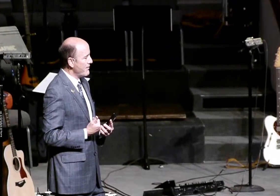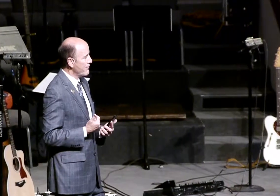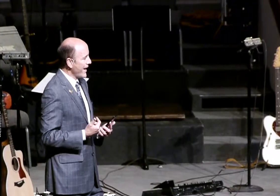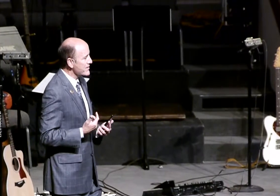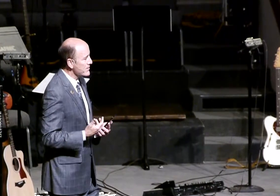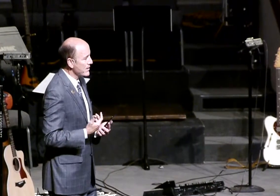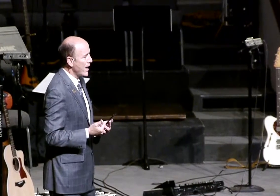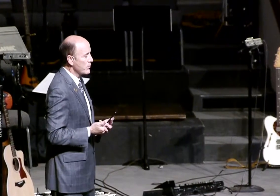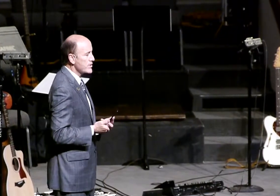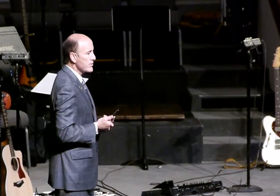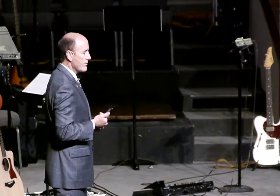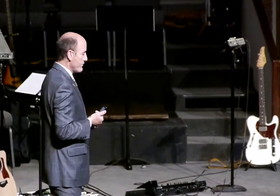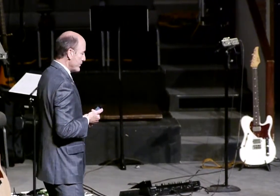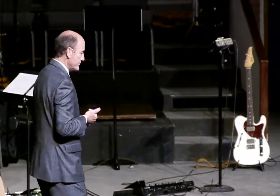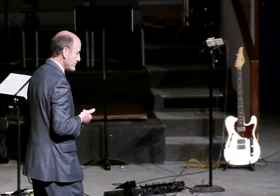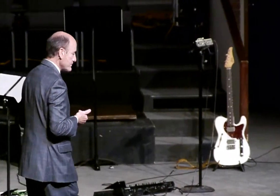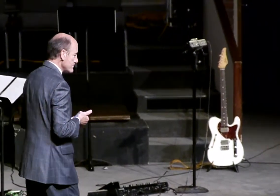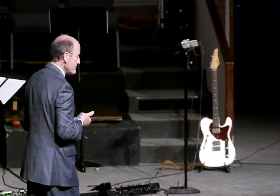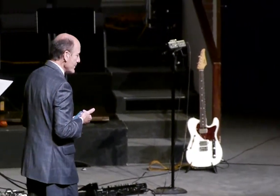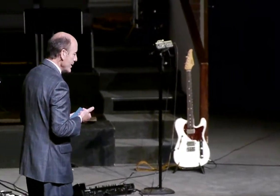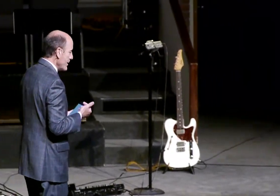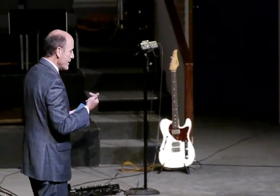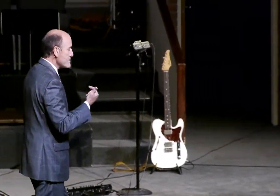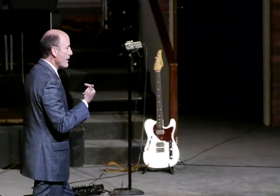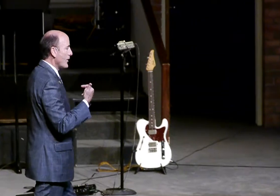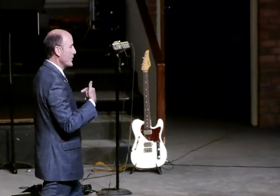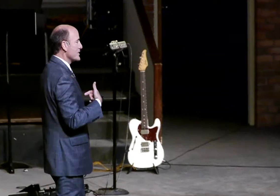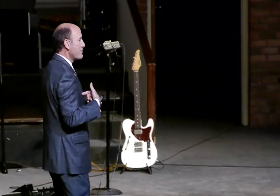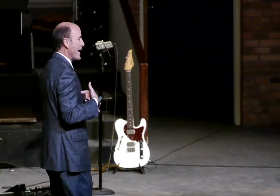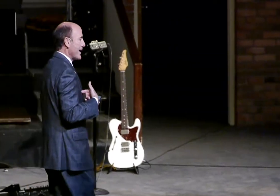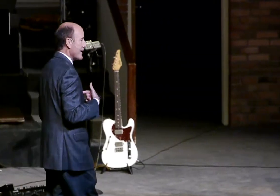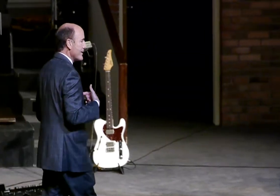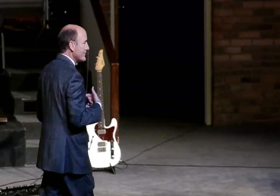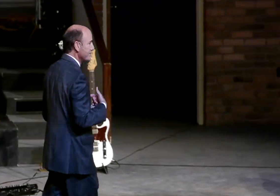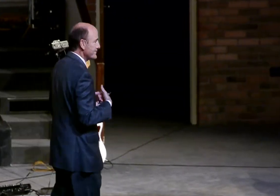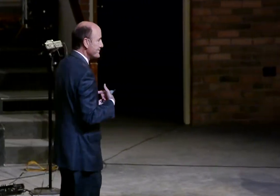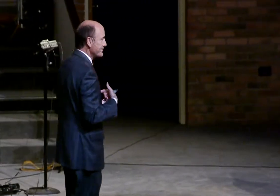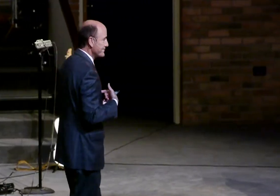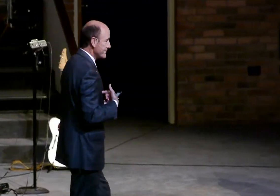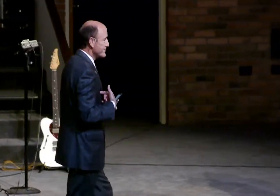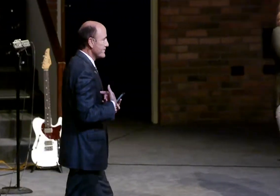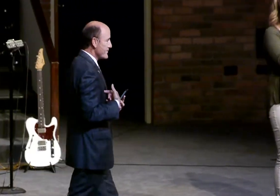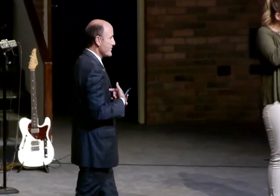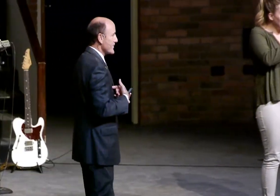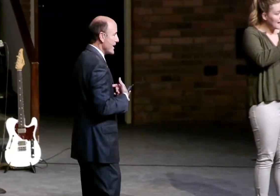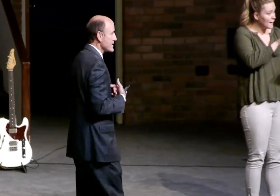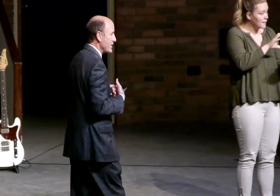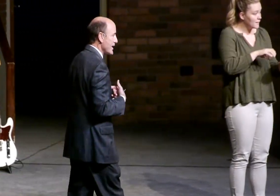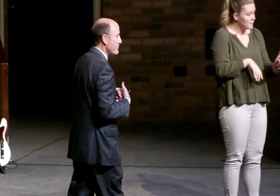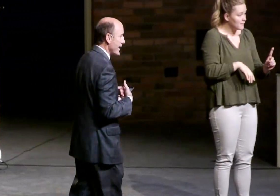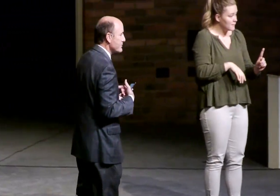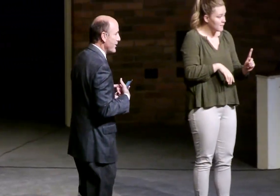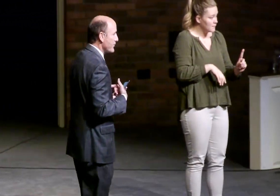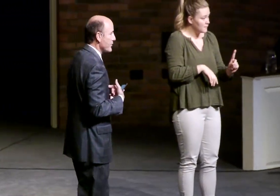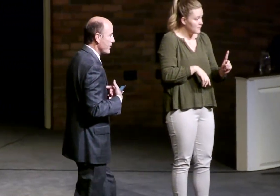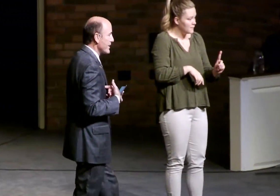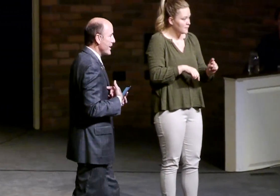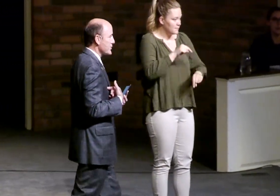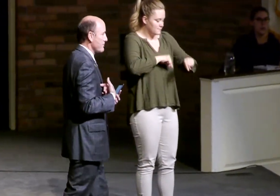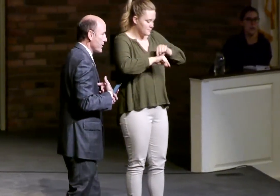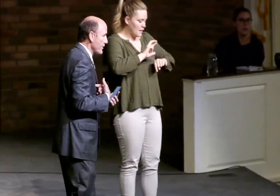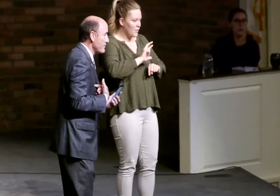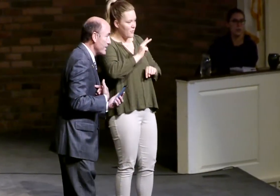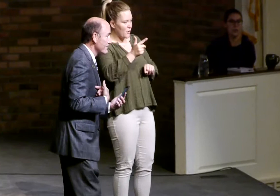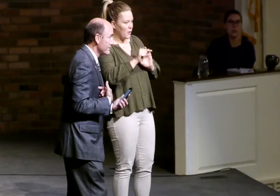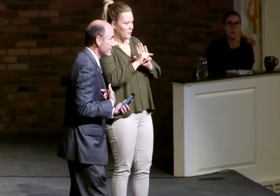have." That's the God we serve. Are you Hispanic? Yes, I'm going to take you back to my third grade